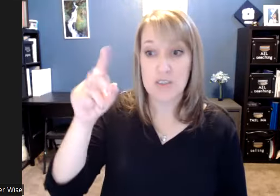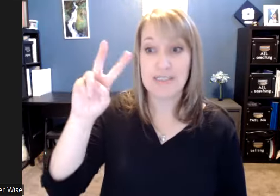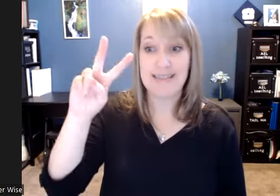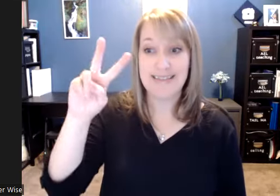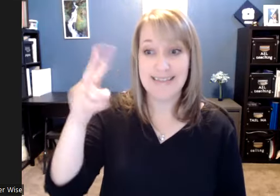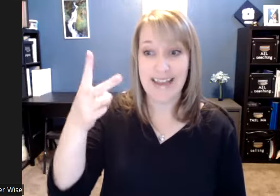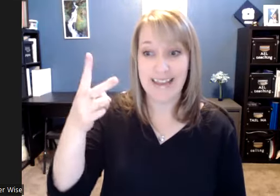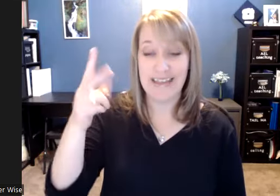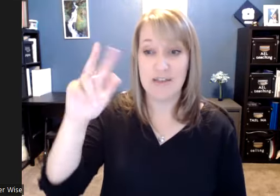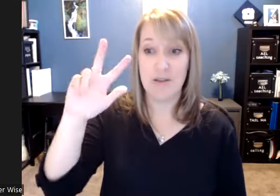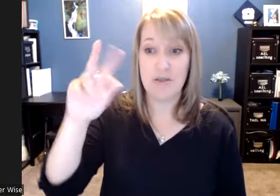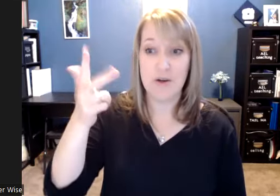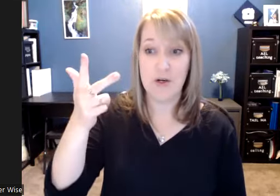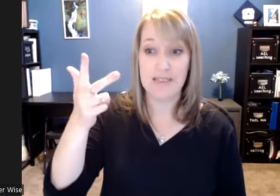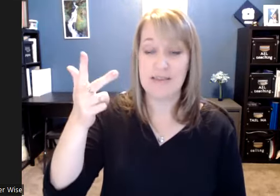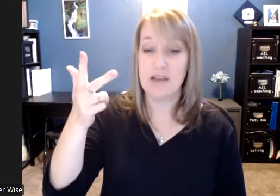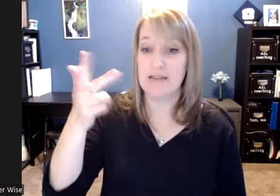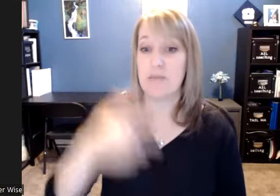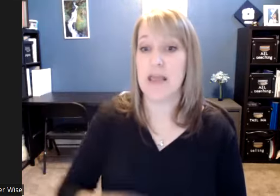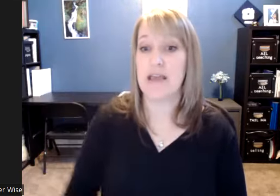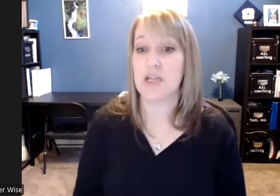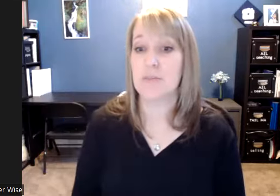first, second, third, it's not the same hand shape.